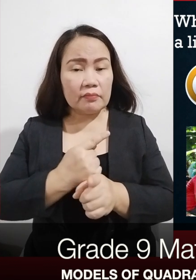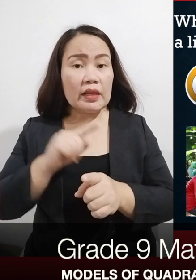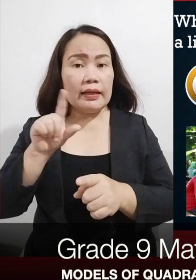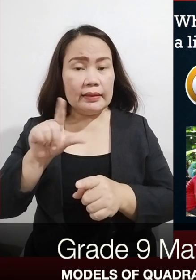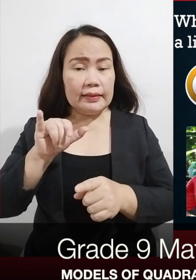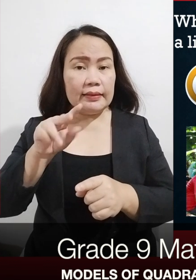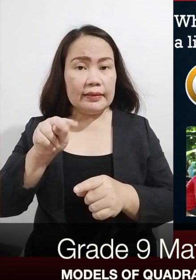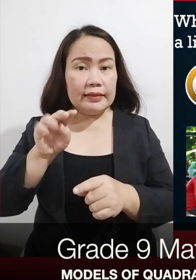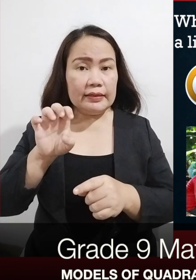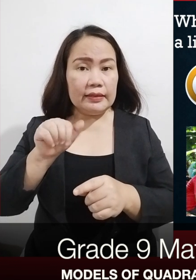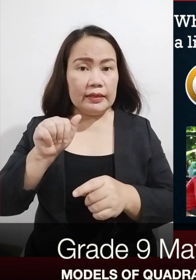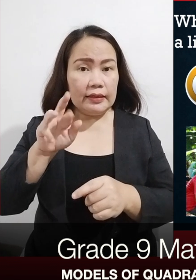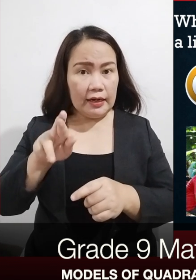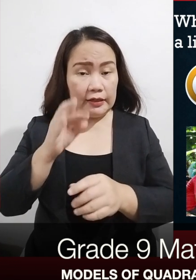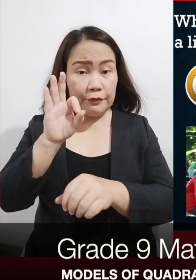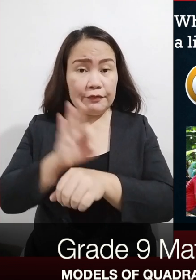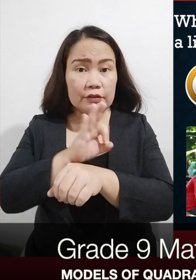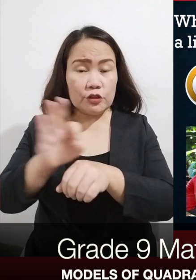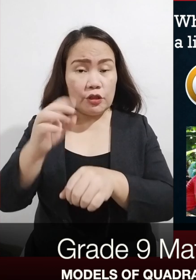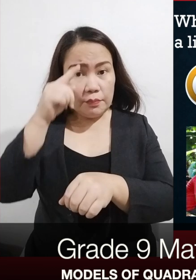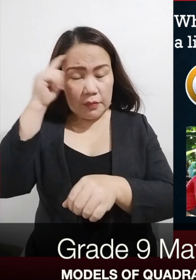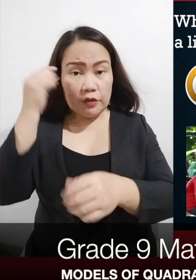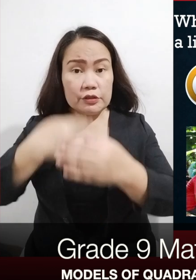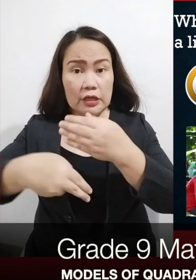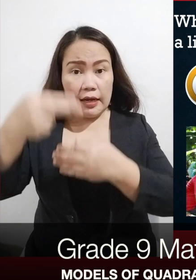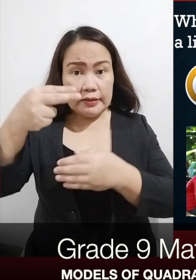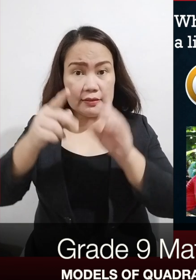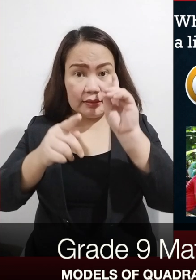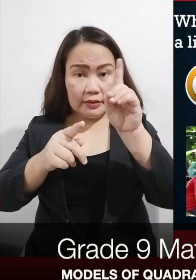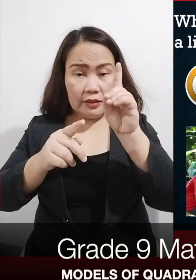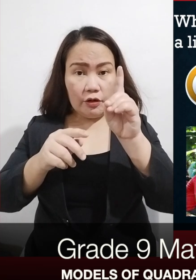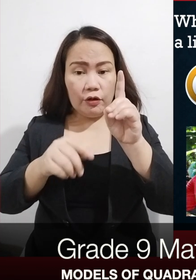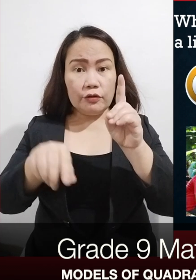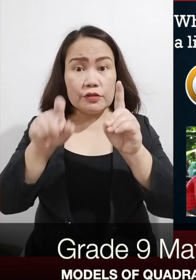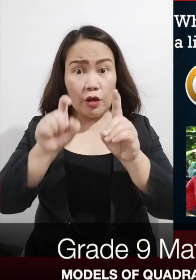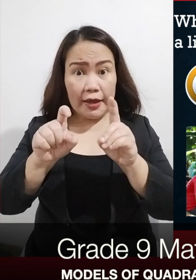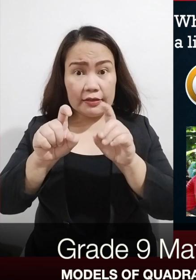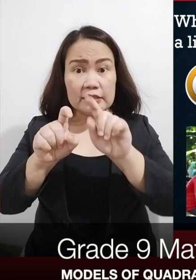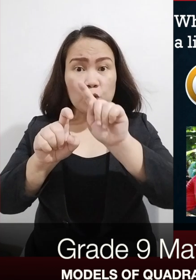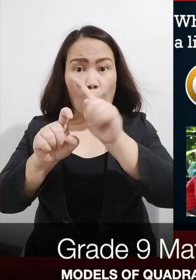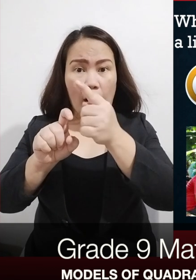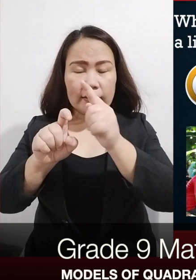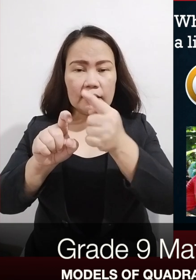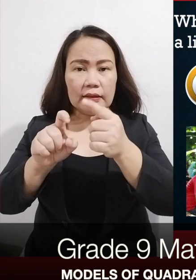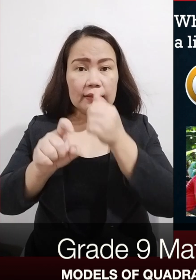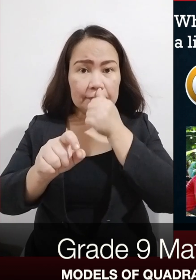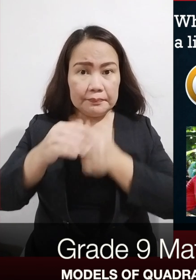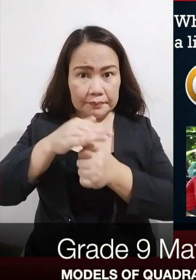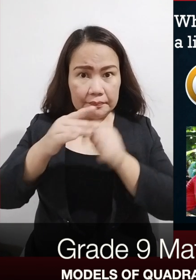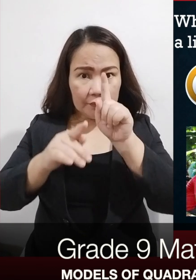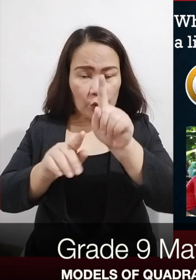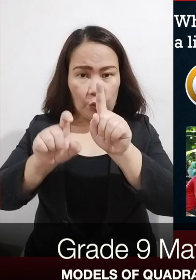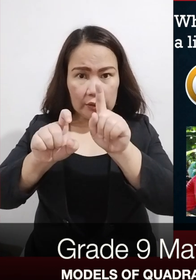Alright, this is a linear function because the highest degree of a variable is 1.